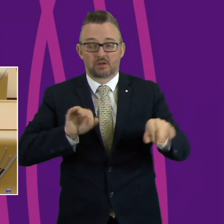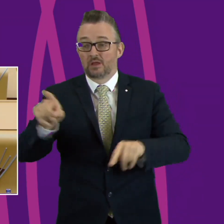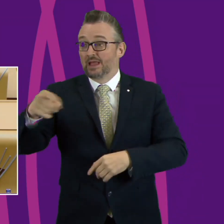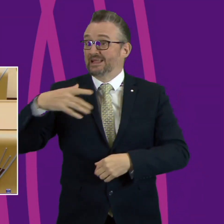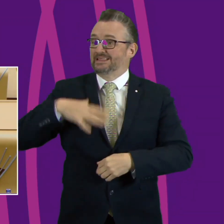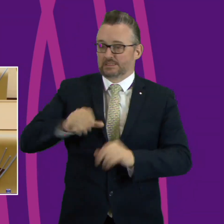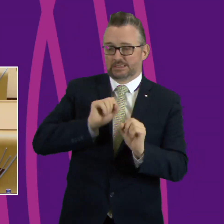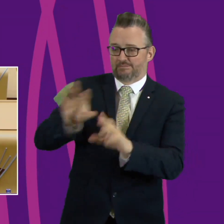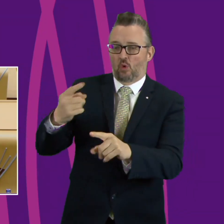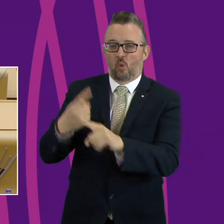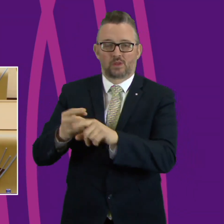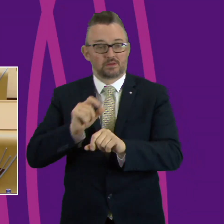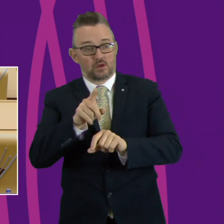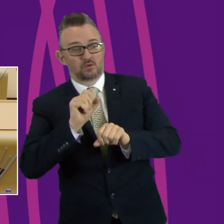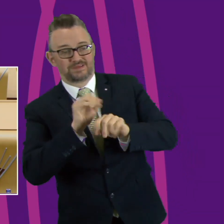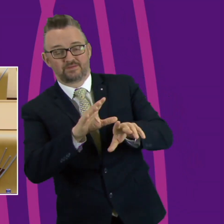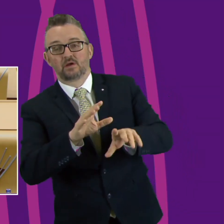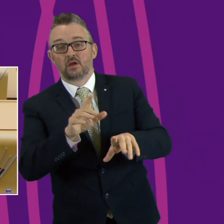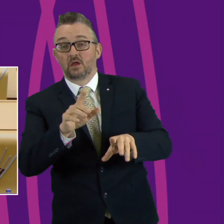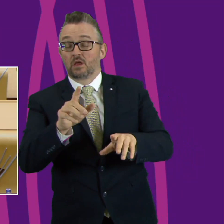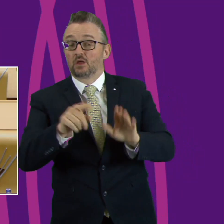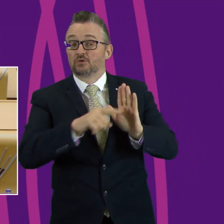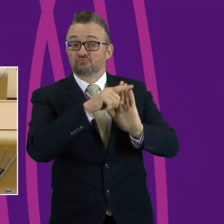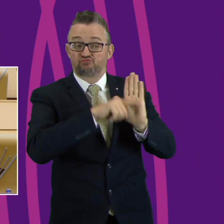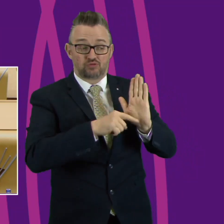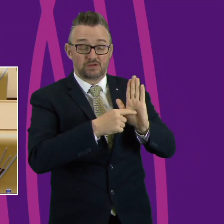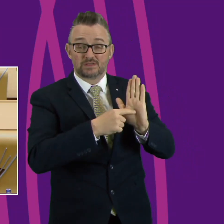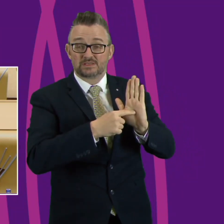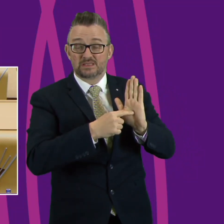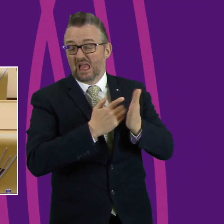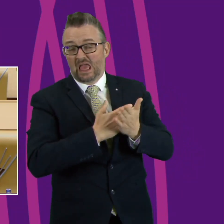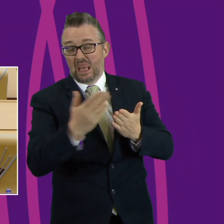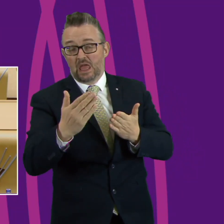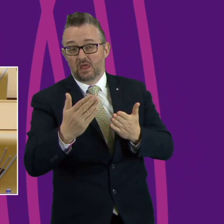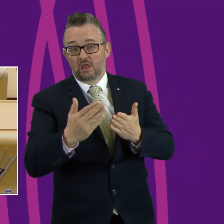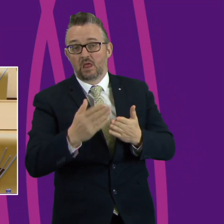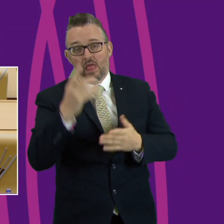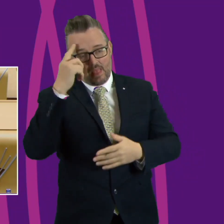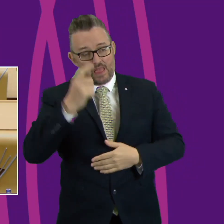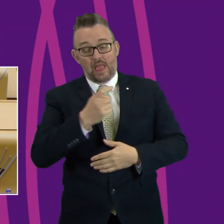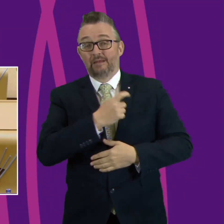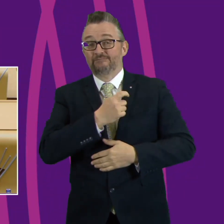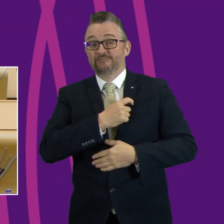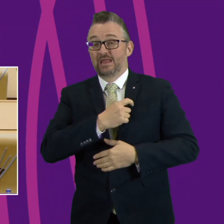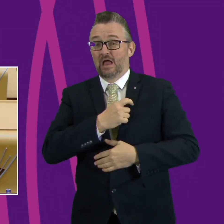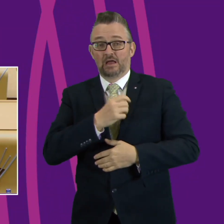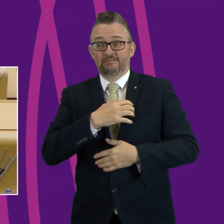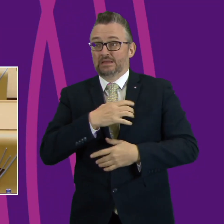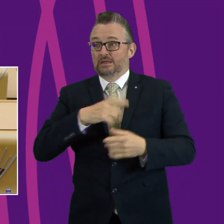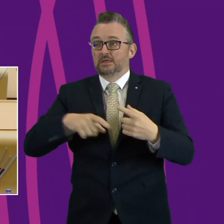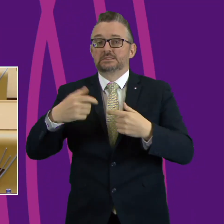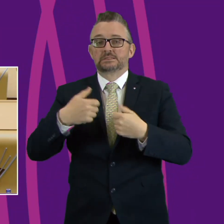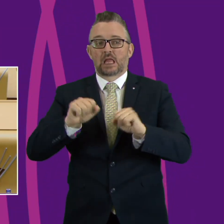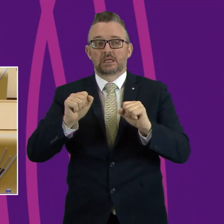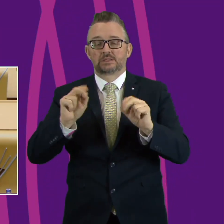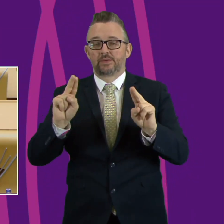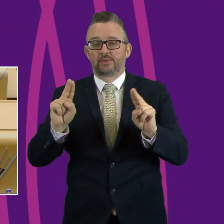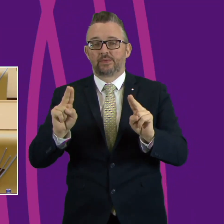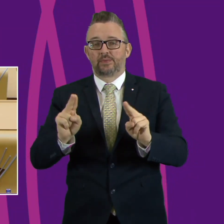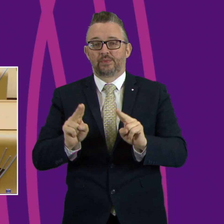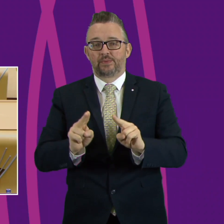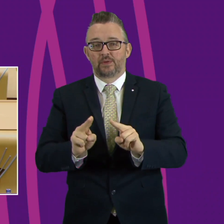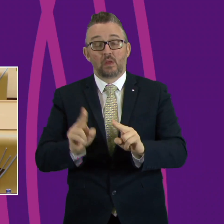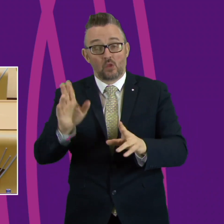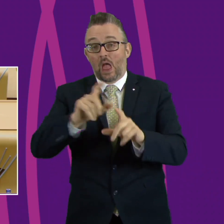require it, and that the guidance is clear. Anecdotally, I think the fear is diminishing, but I wouldn't ever underestimate it,